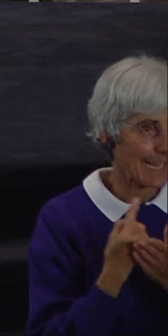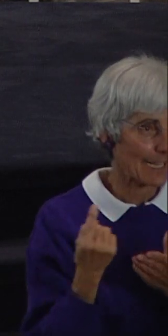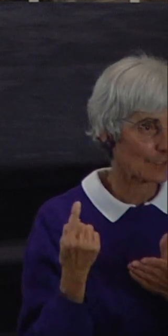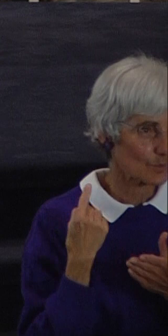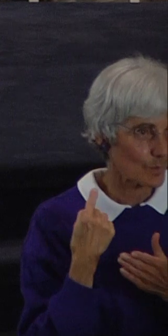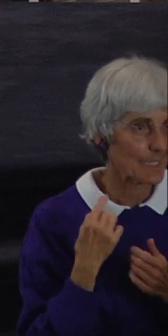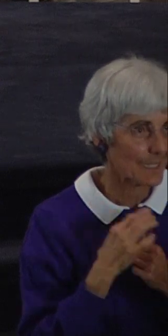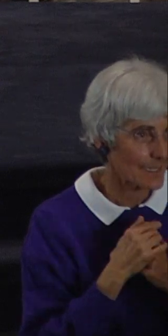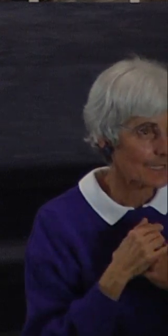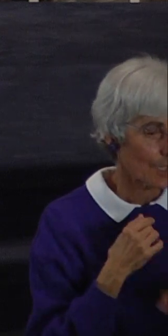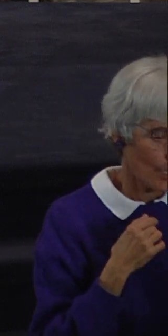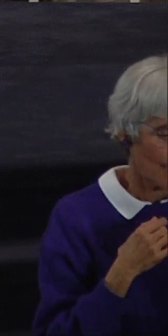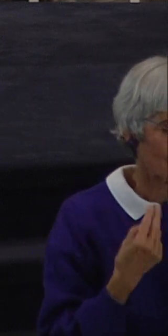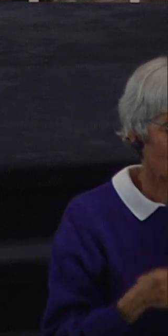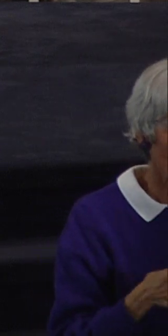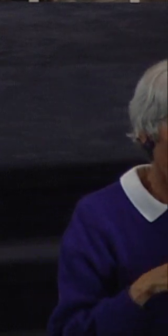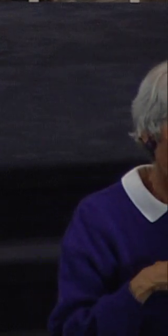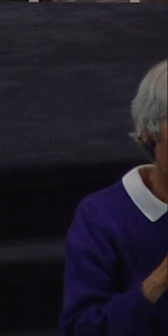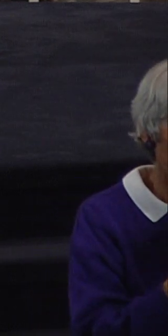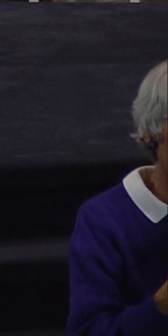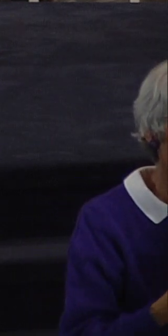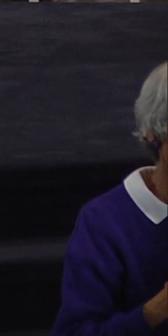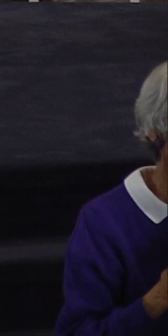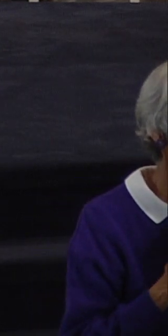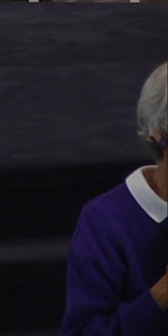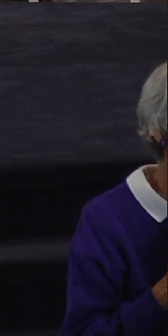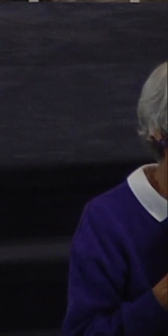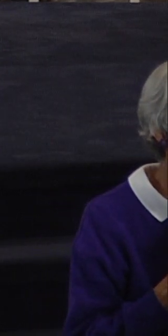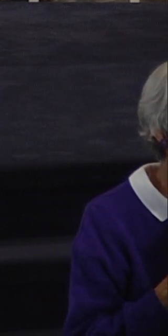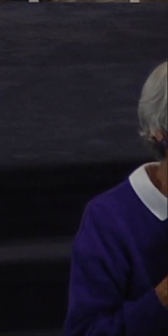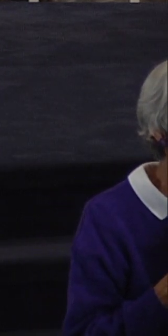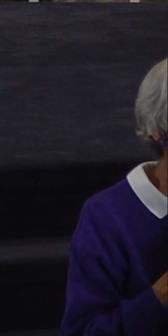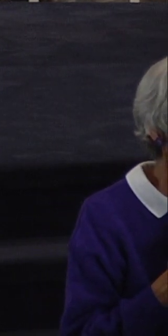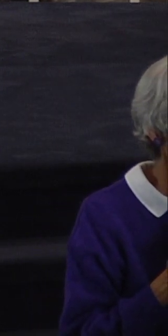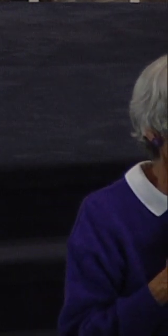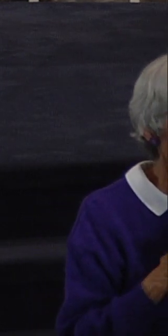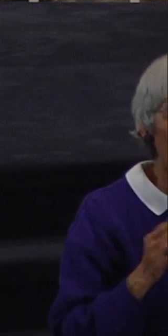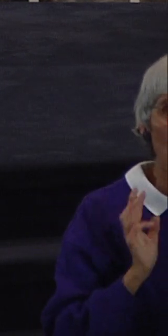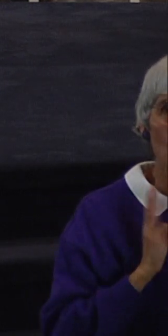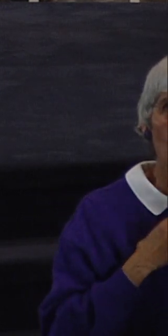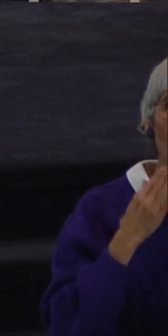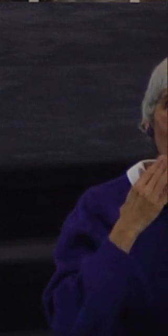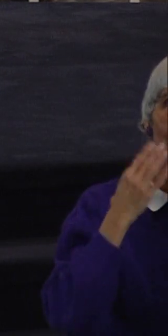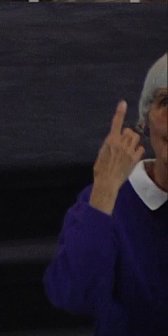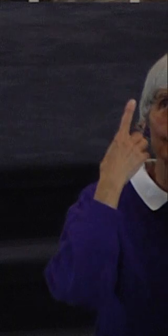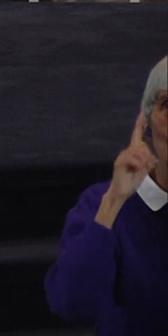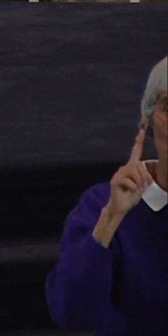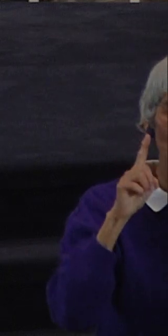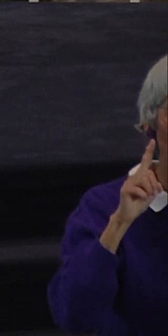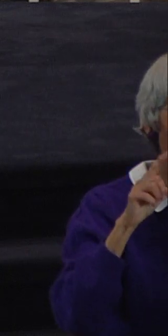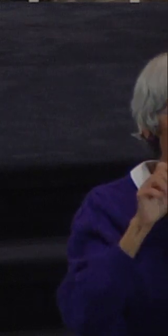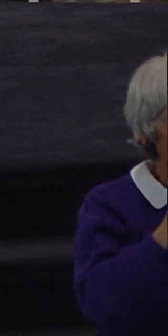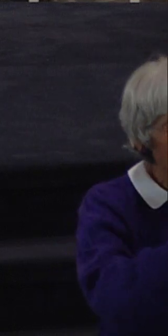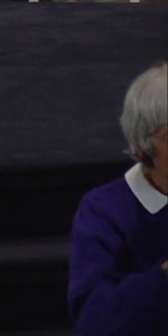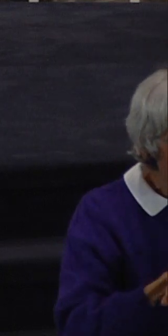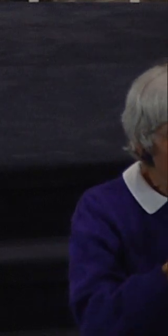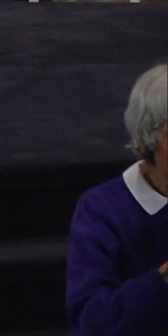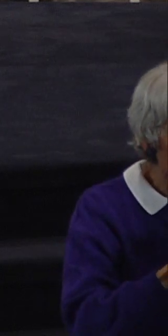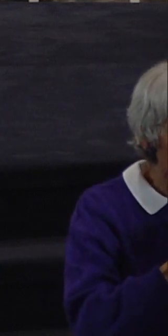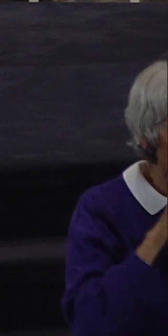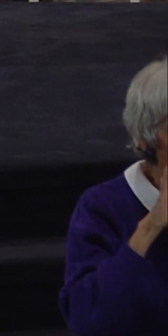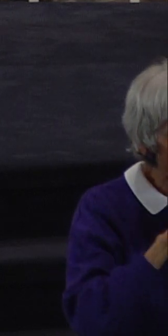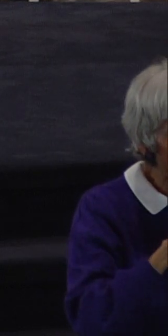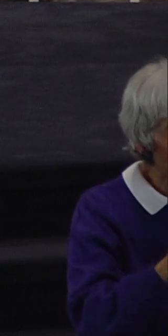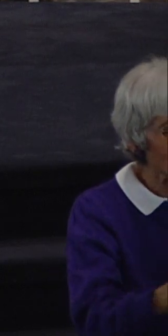met its match in Jesus, that you are victorious, that the slavery of death is broken. And so, Lord, as we await